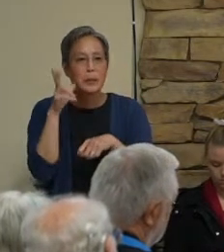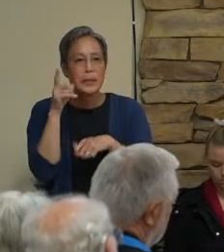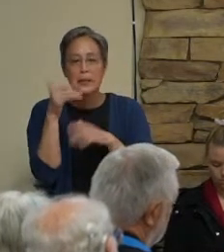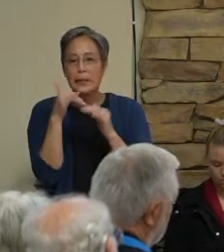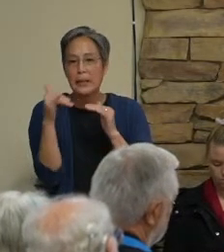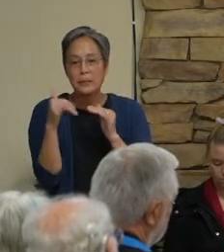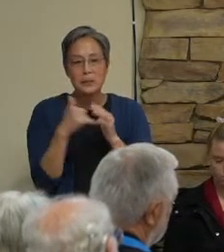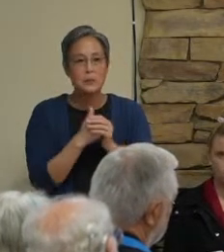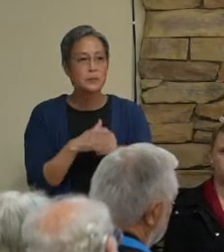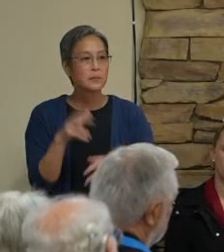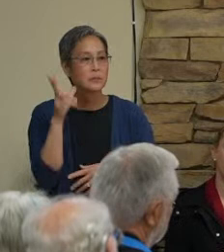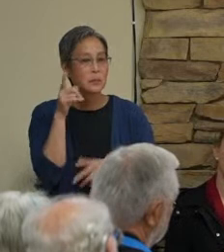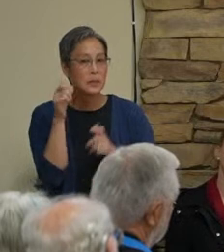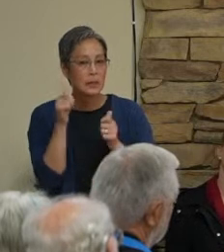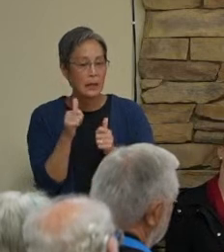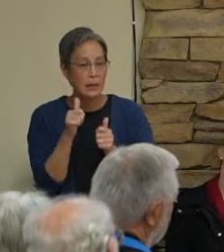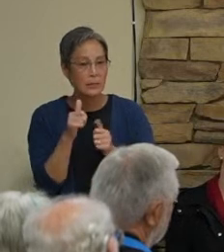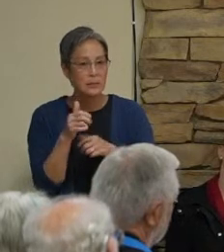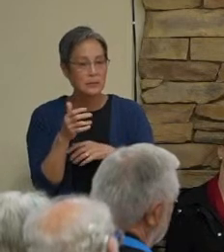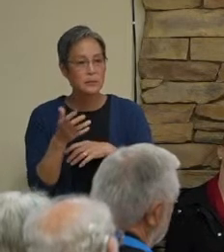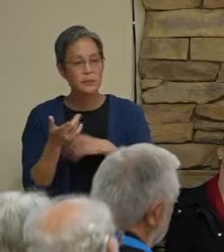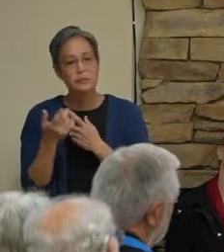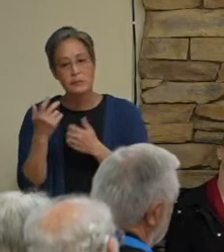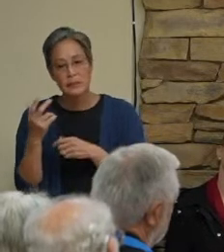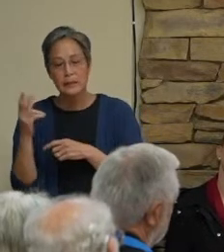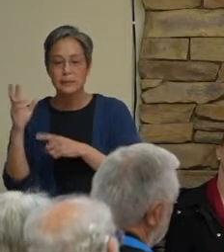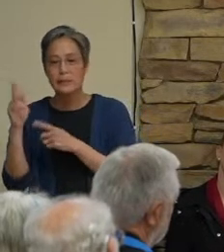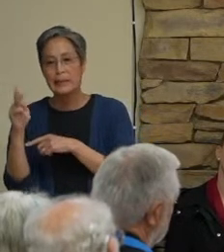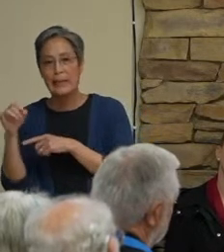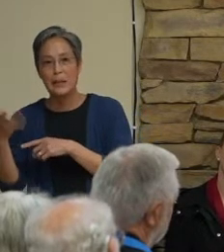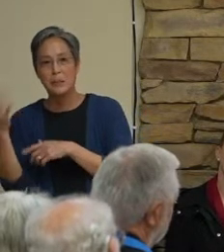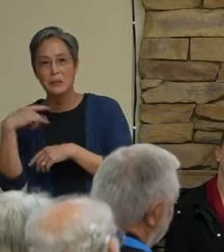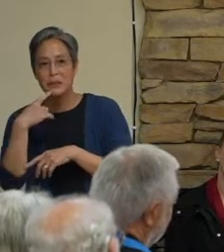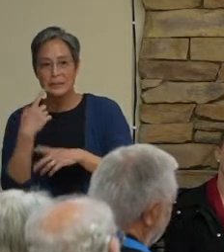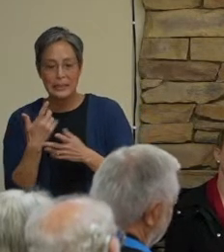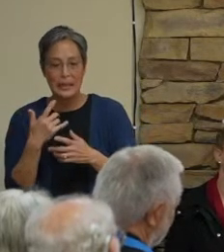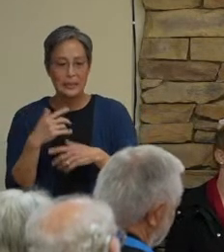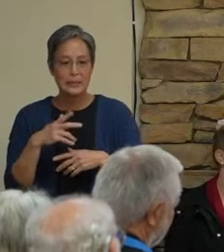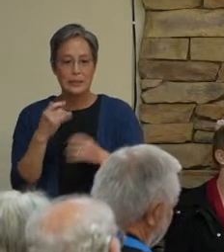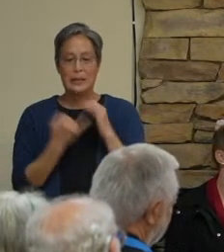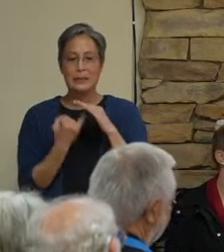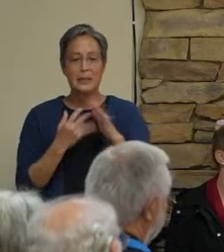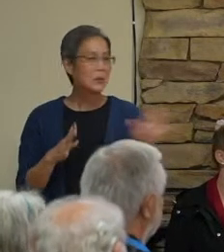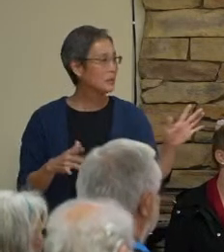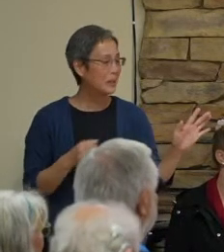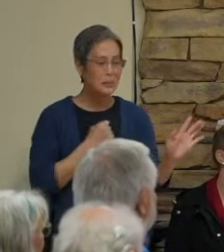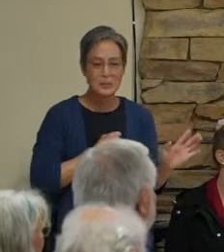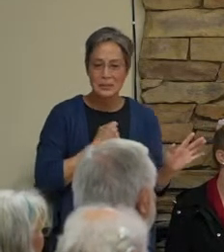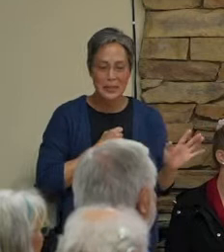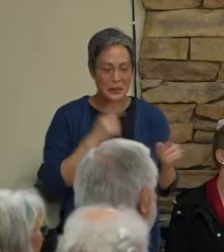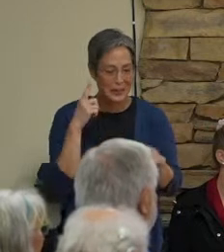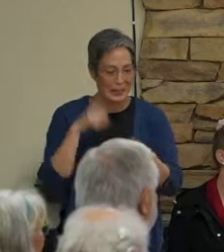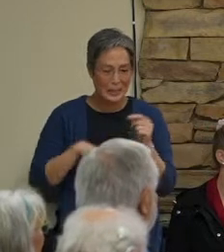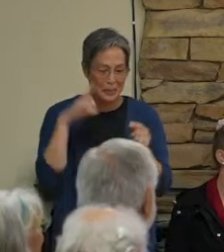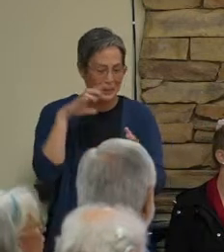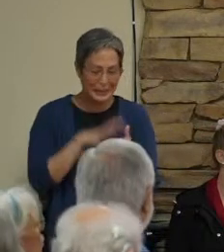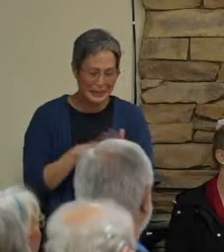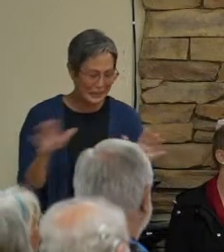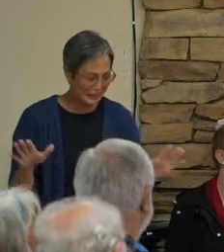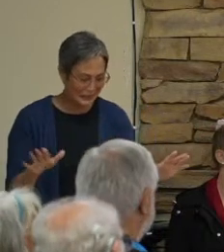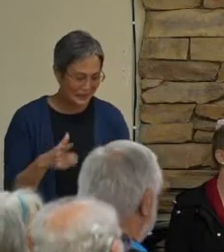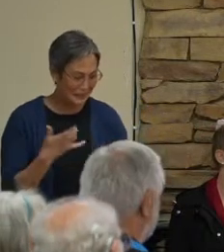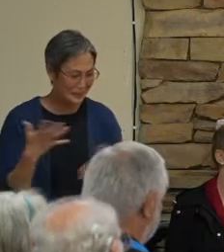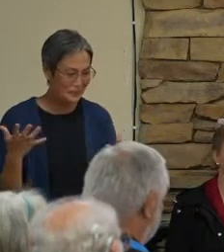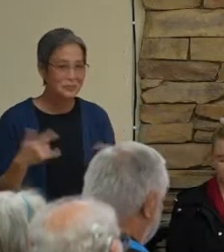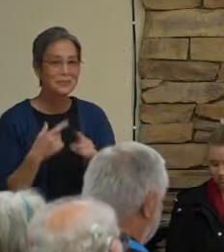Hearing loss, as Kate mentioned, is isolating. Oh, I can't believe I'm so weepy. I'm sorry. What a terrible thing. You're fine. I'm